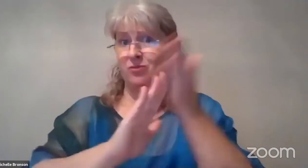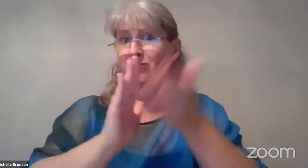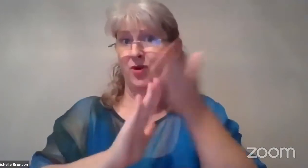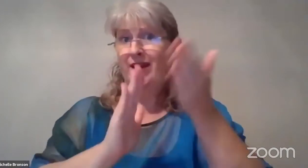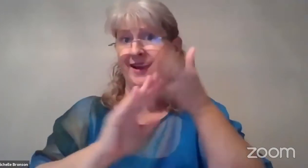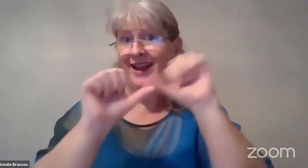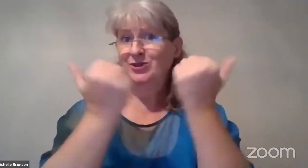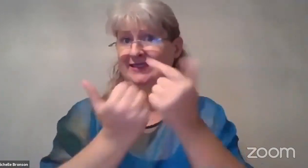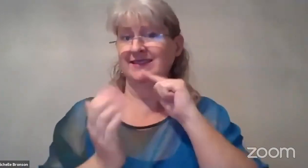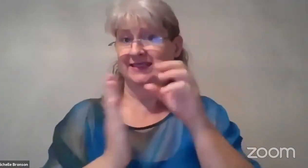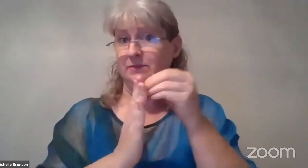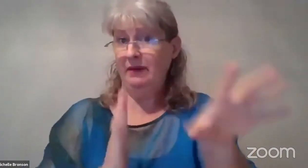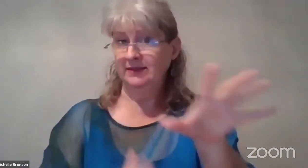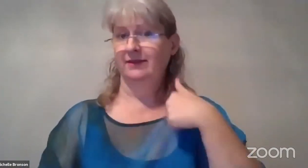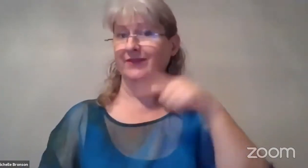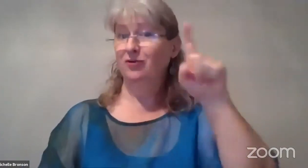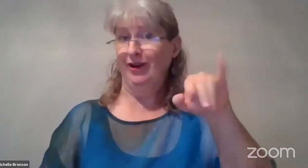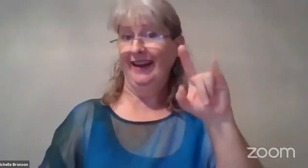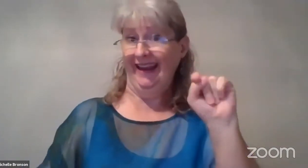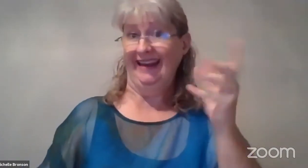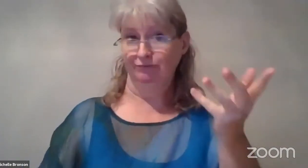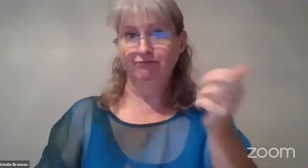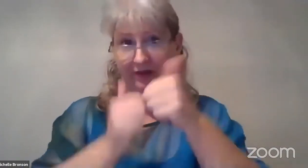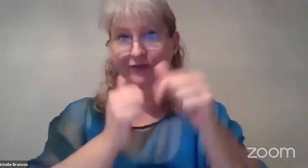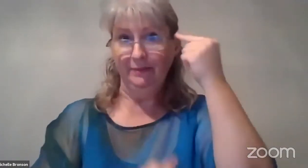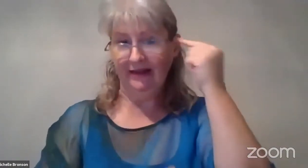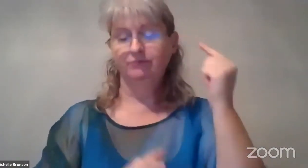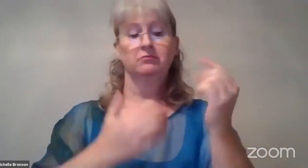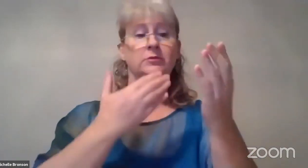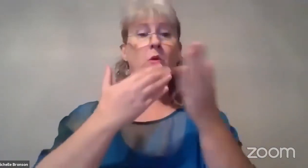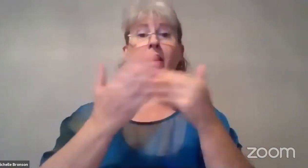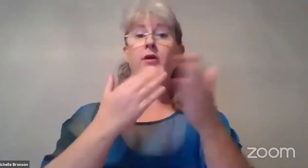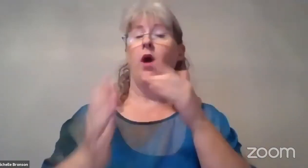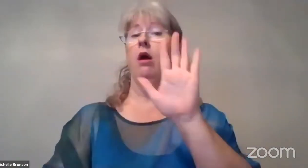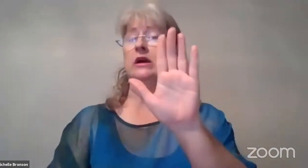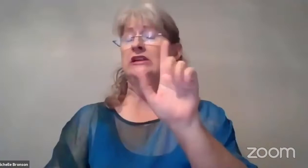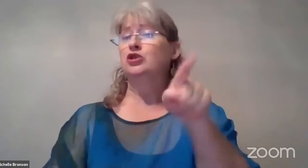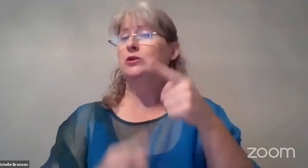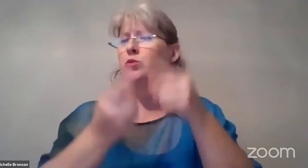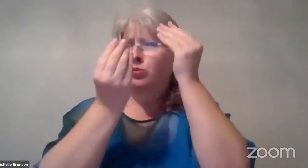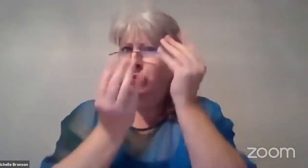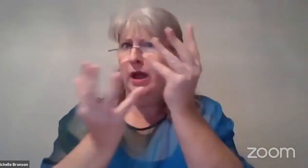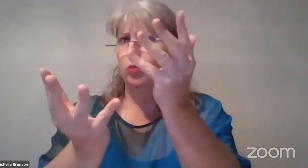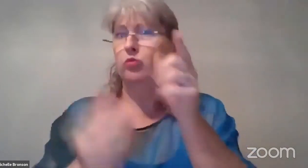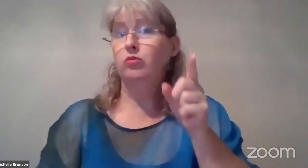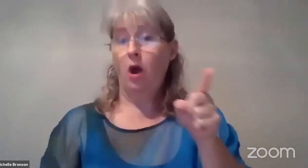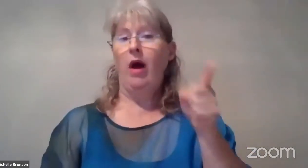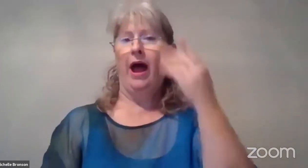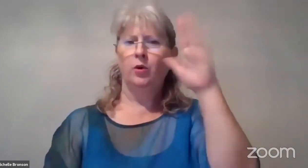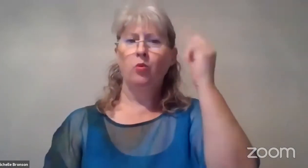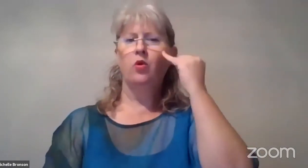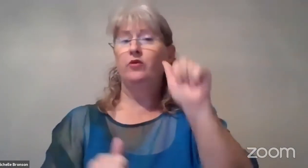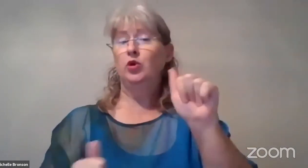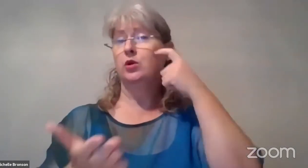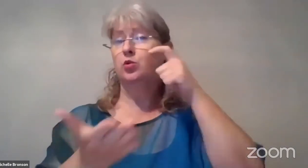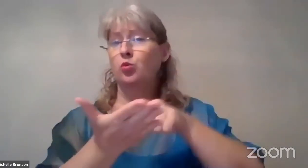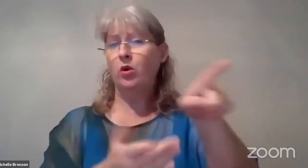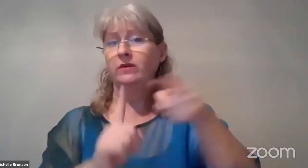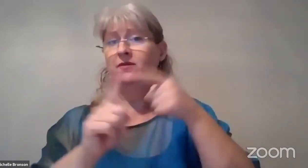DSS. It is very important that we need every penny in order to run the agency. I also want to let